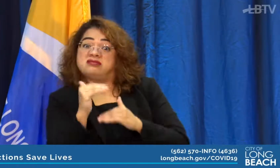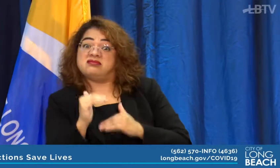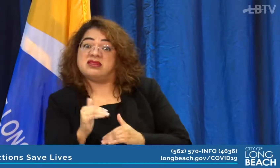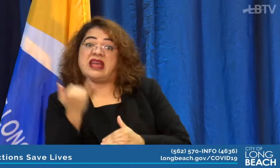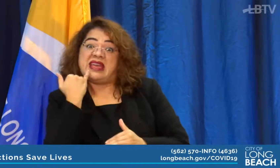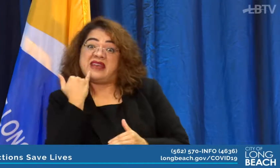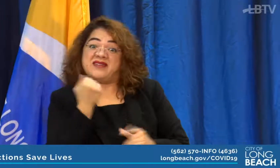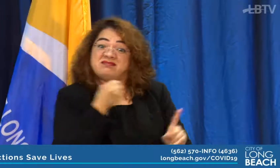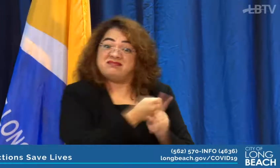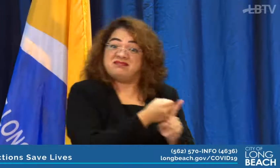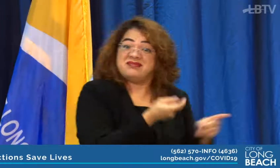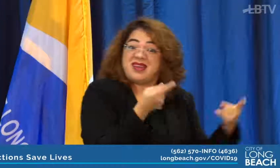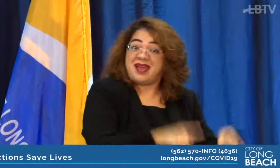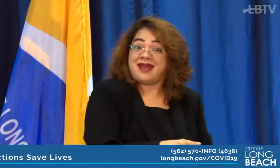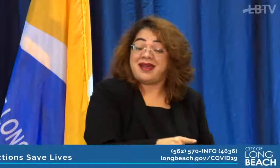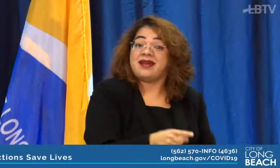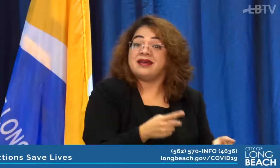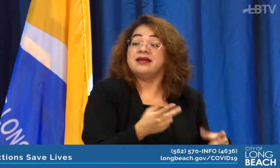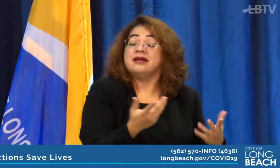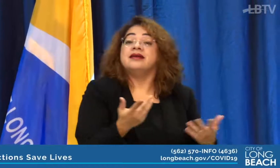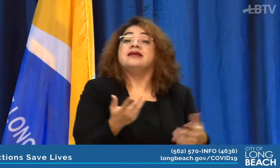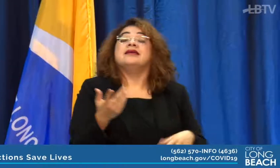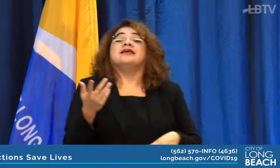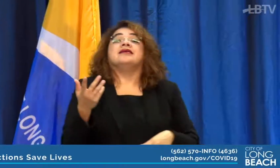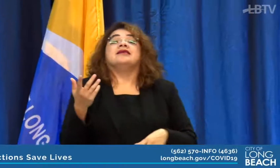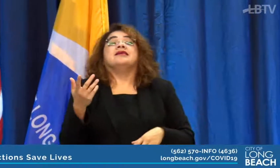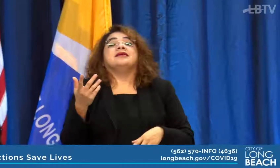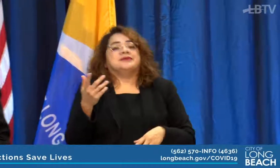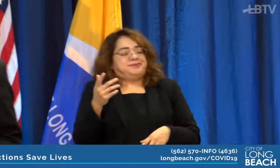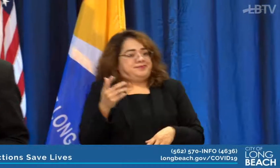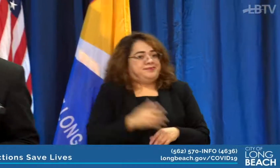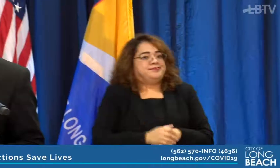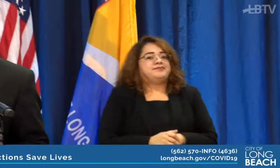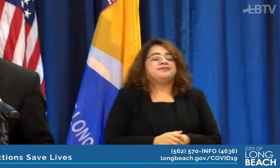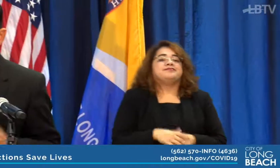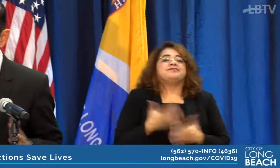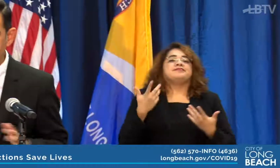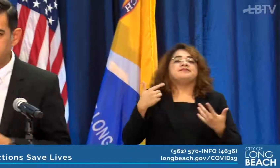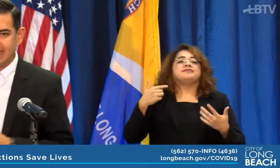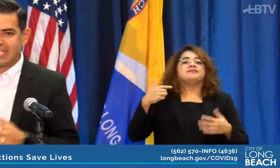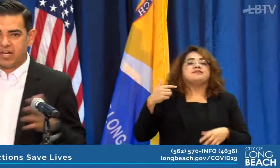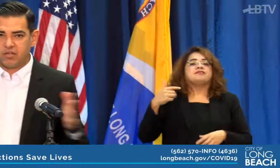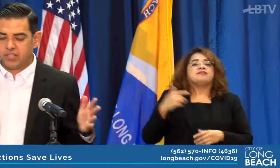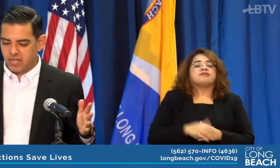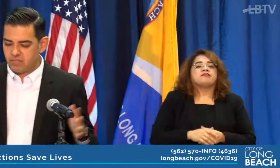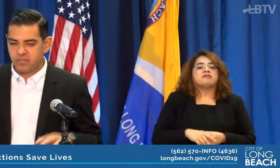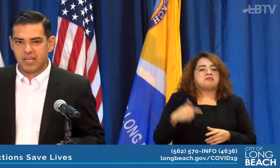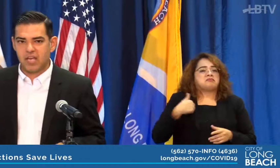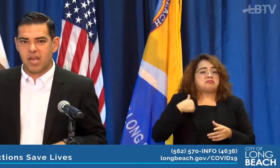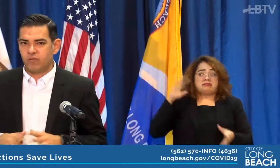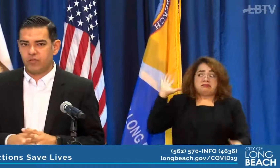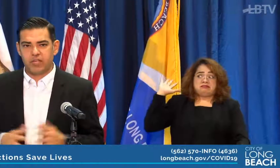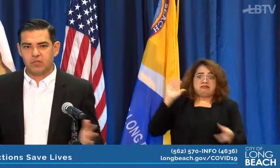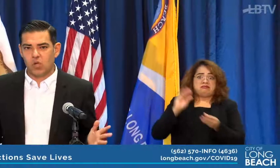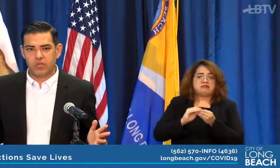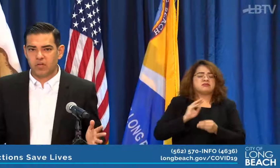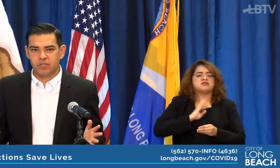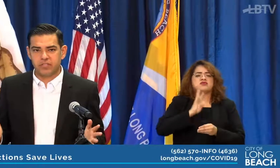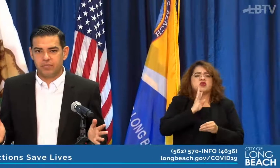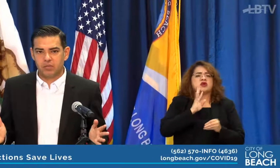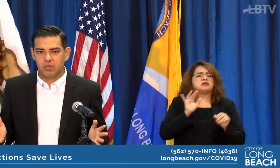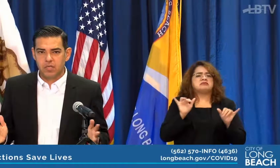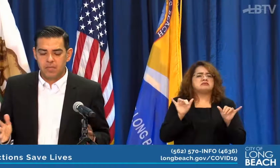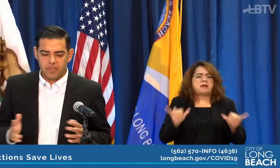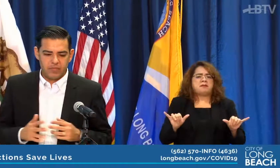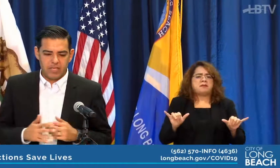Kelly, I'll just say one thing and then I'll turn it over to you. I'll just add what we've said this entire time is that everything is always on